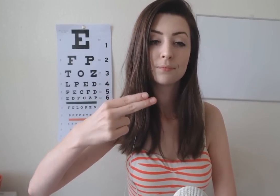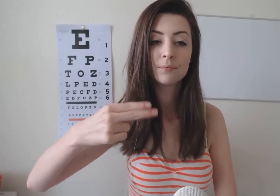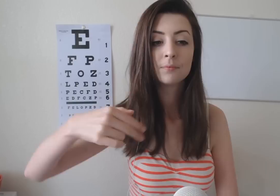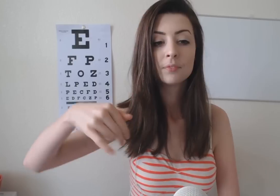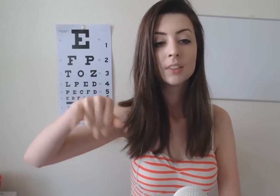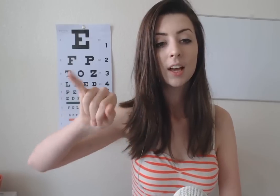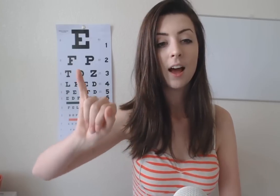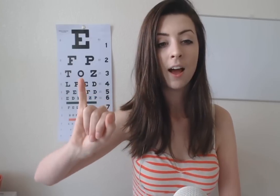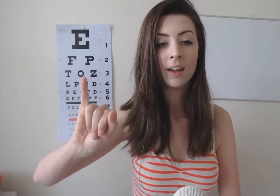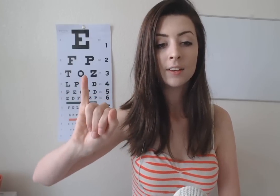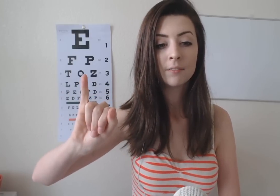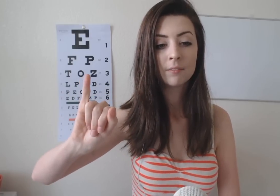I,